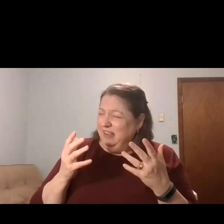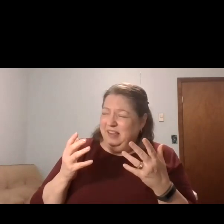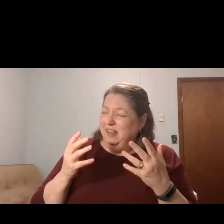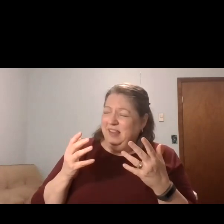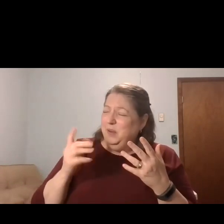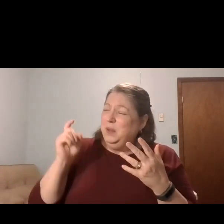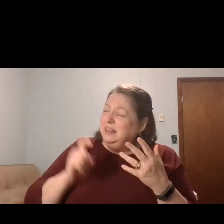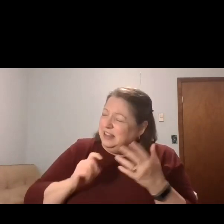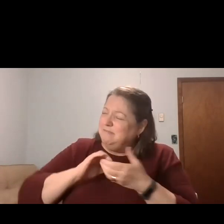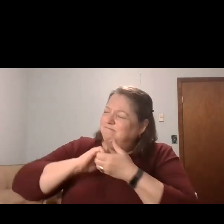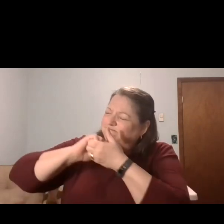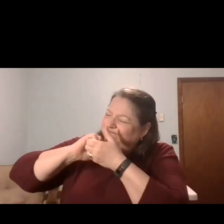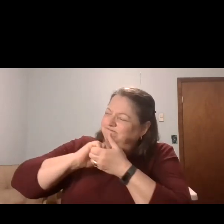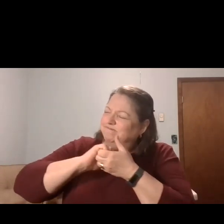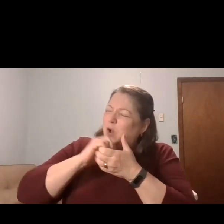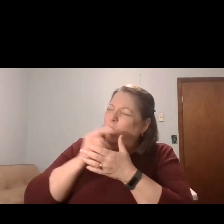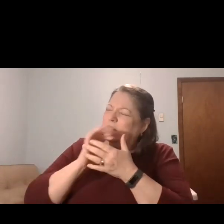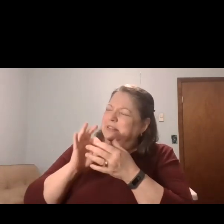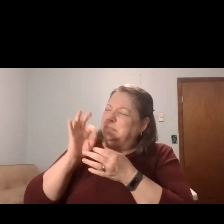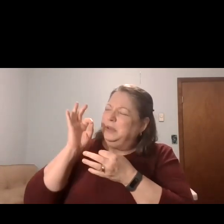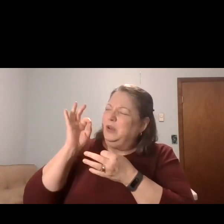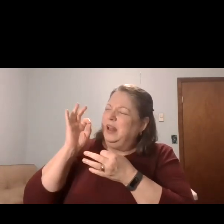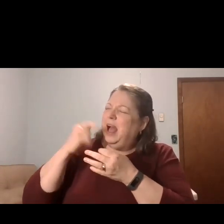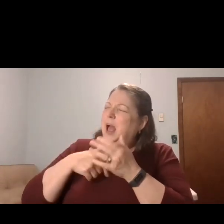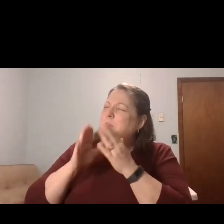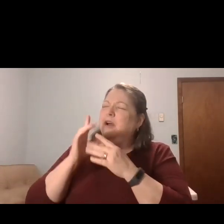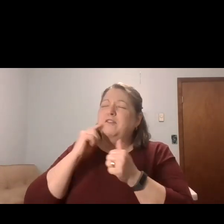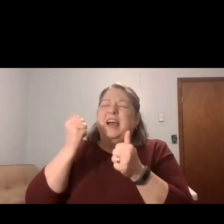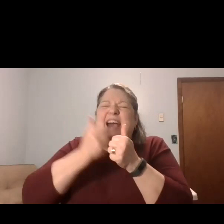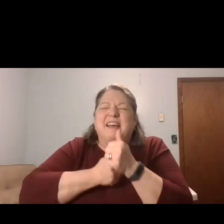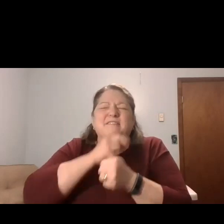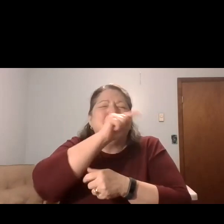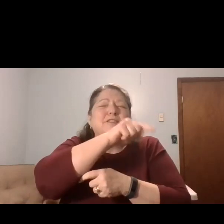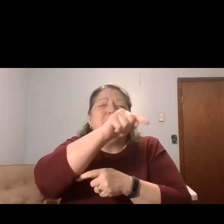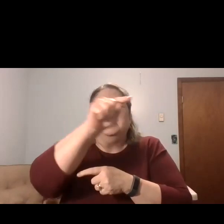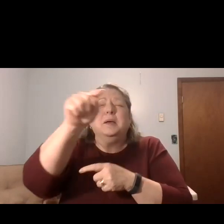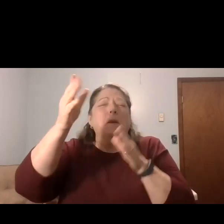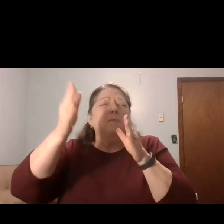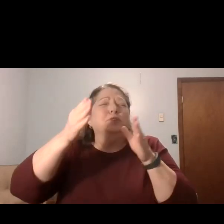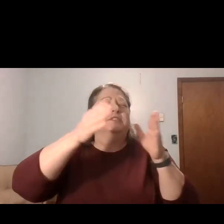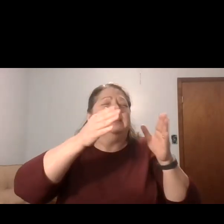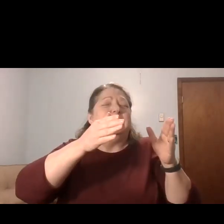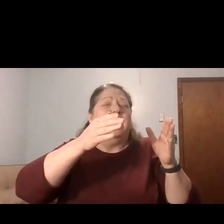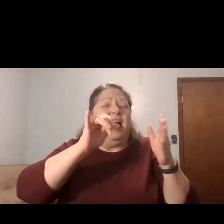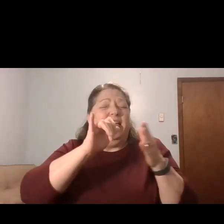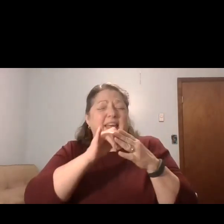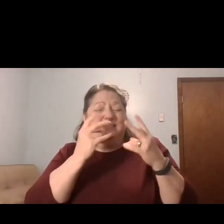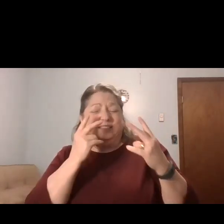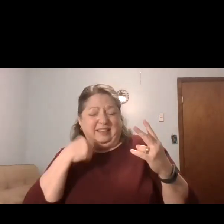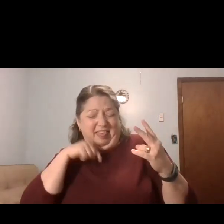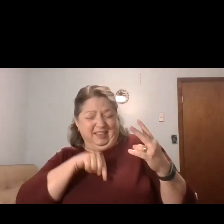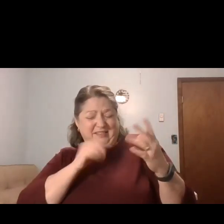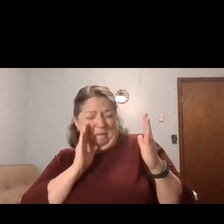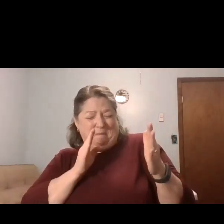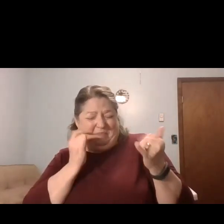understand. And so, Holy Spirit, I commit every person that is hearing this voice right now in the name of Jesus, that you would place your word within